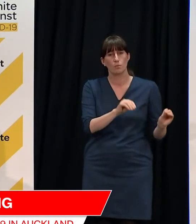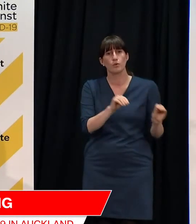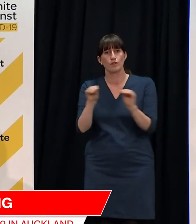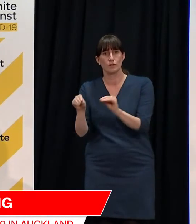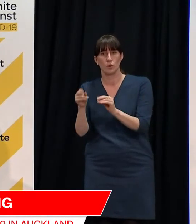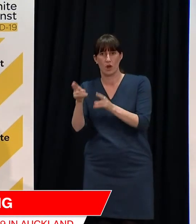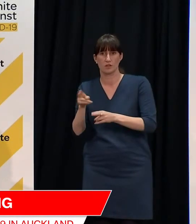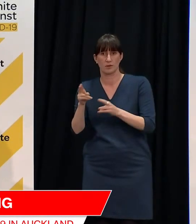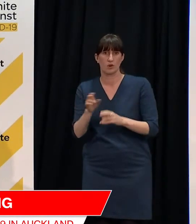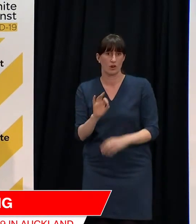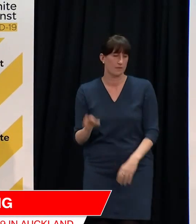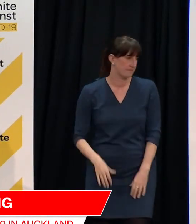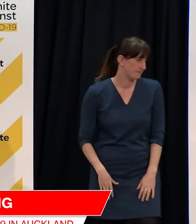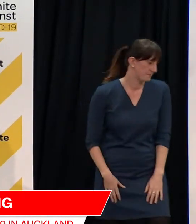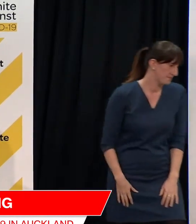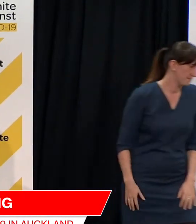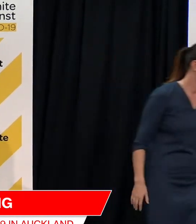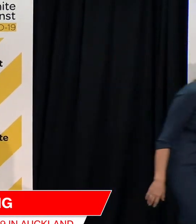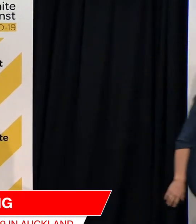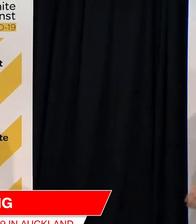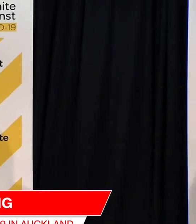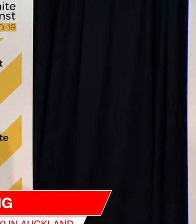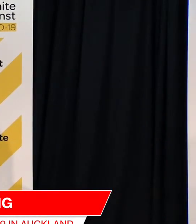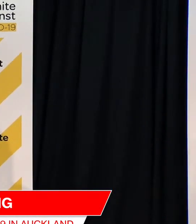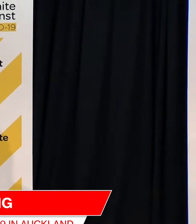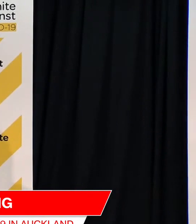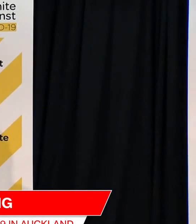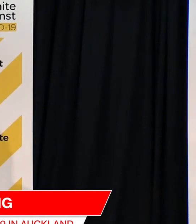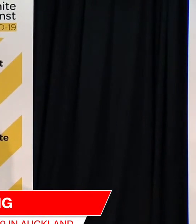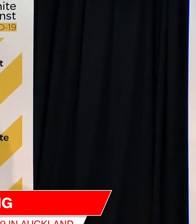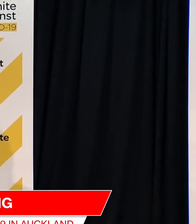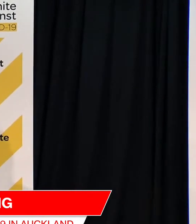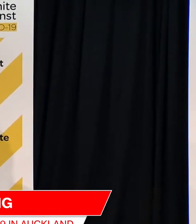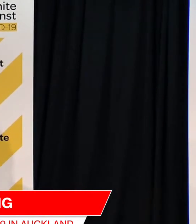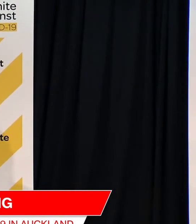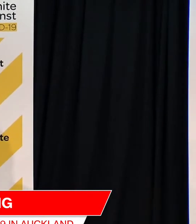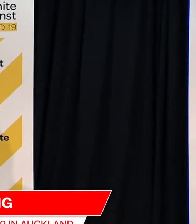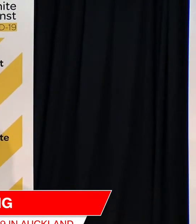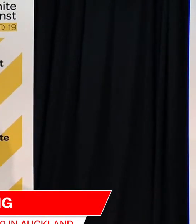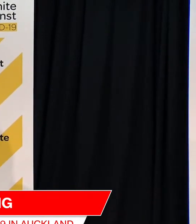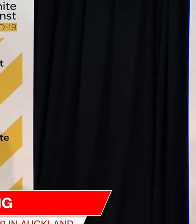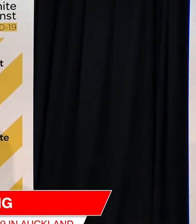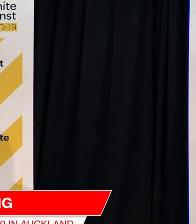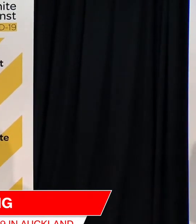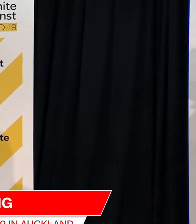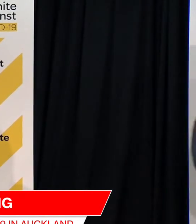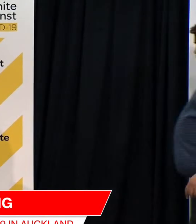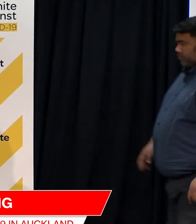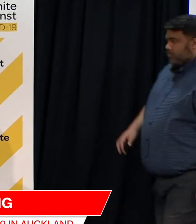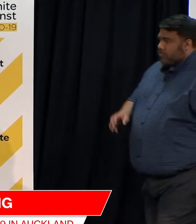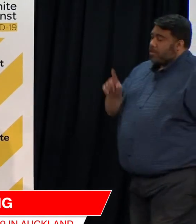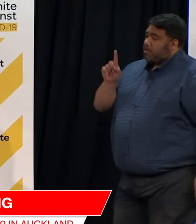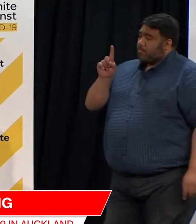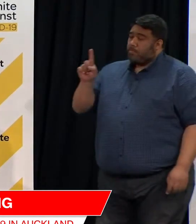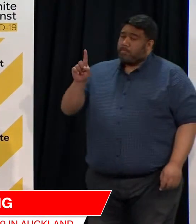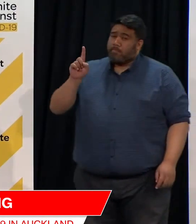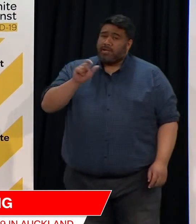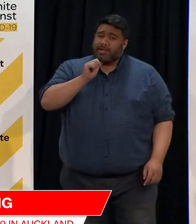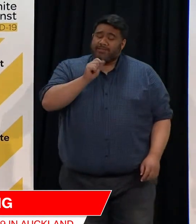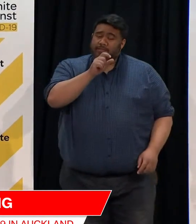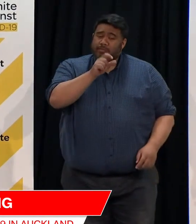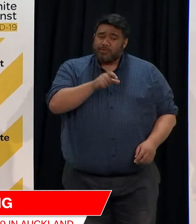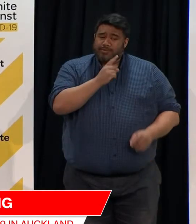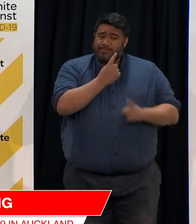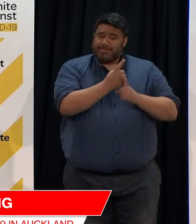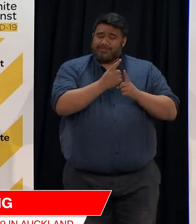threshold is a high one. Can't be listening to those who are suffering symptoms though when they are saying, I feel like I need to go to the hospital, please send